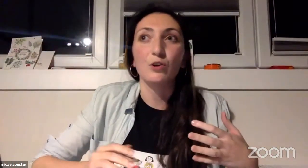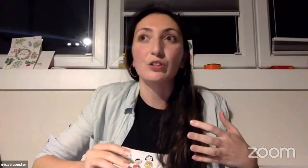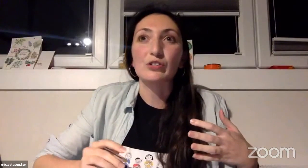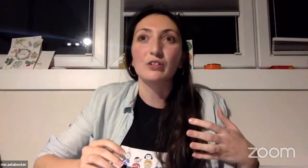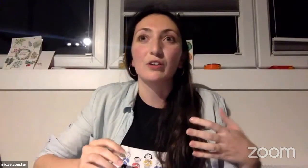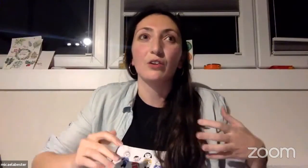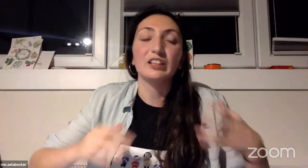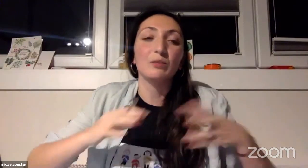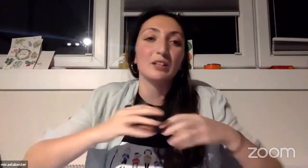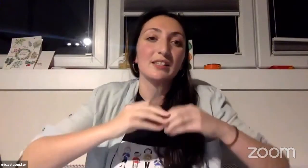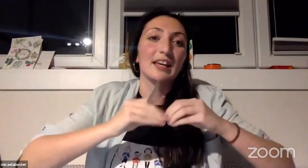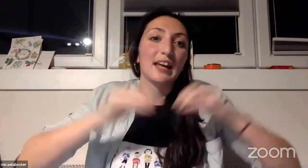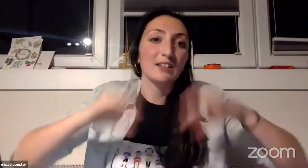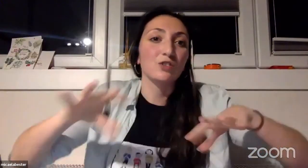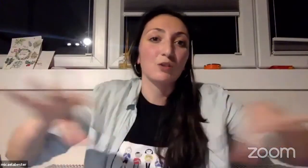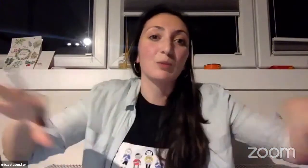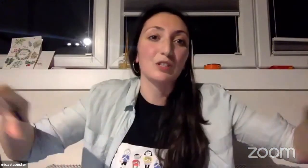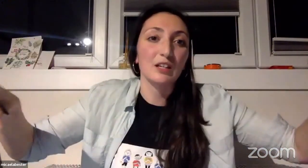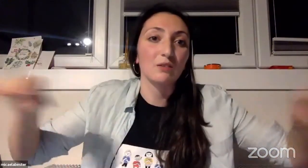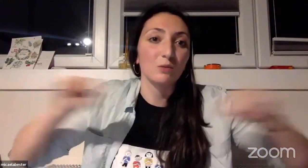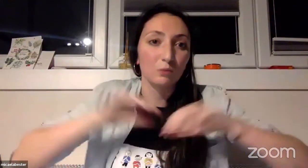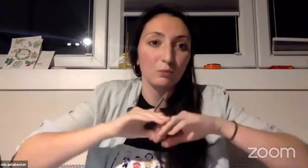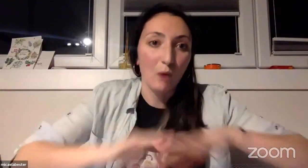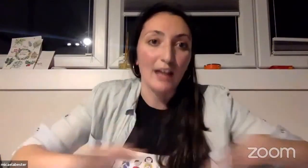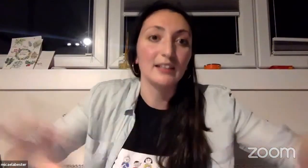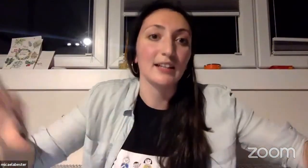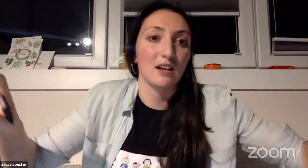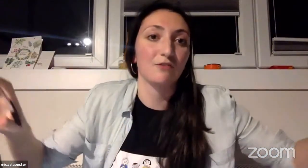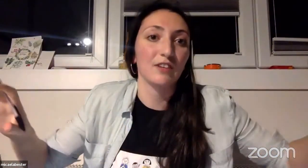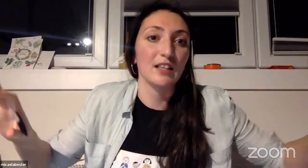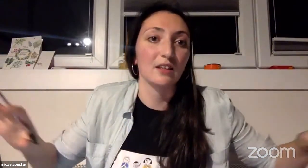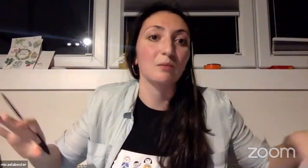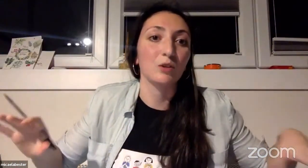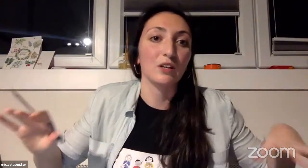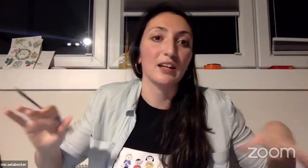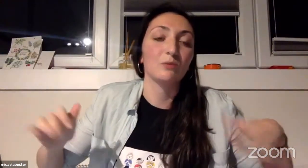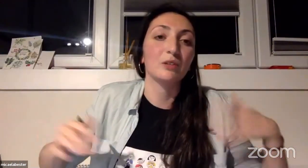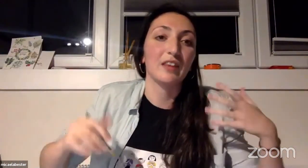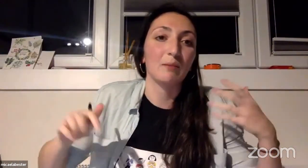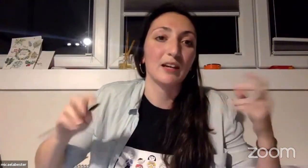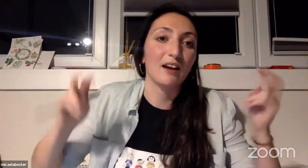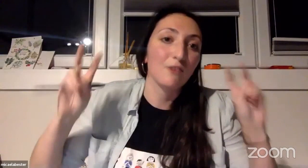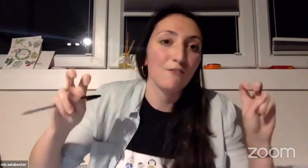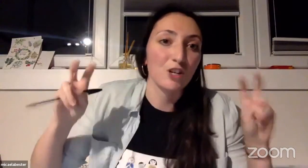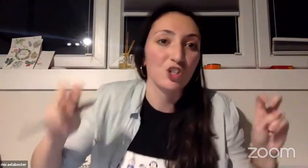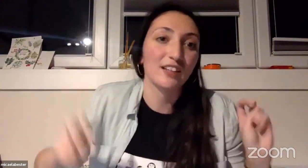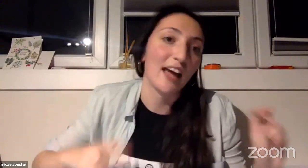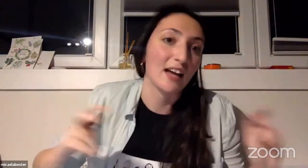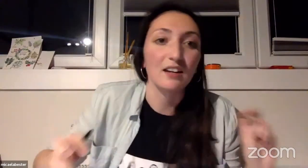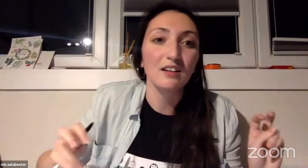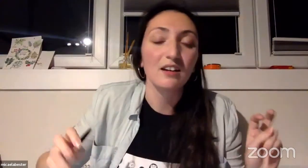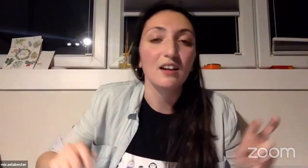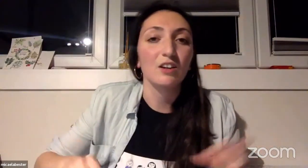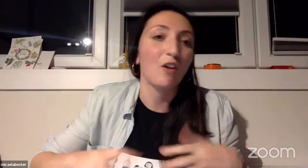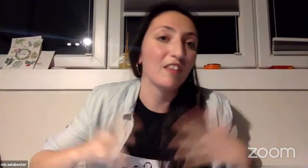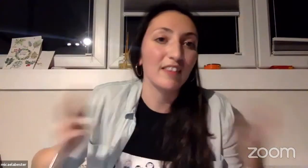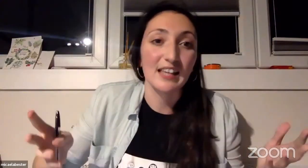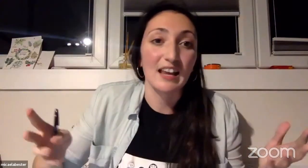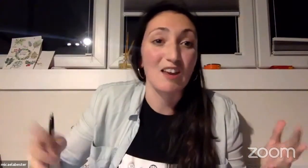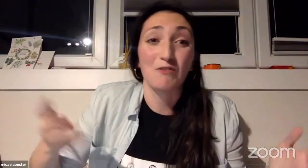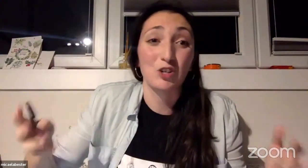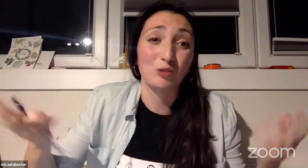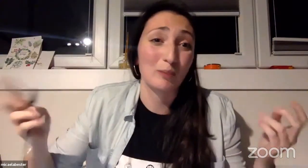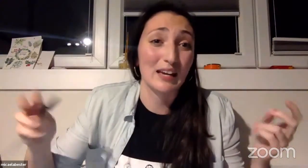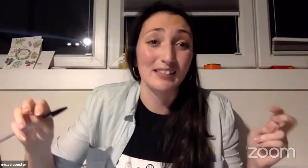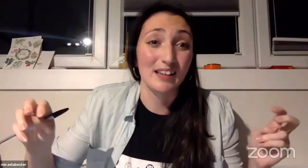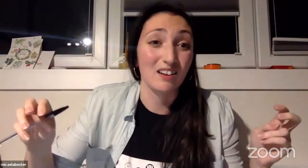And of course, only once they get distributed widely enough in the community will they be kind of officially added. Not that there's